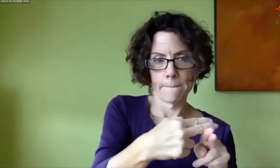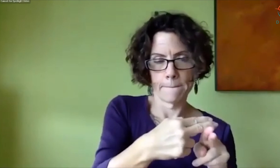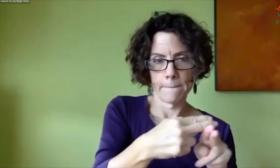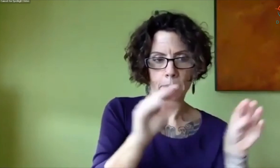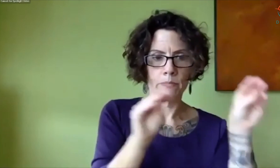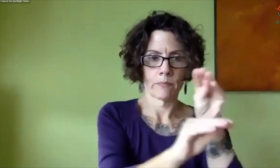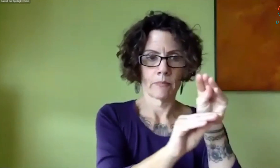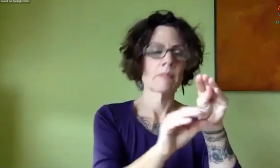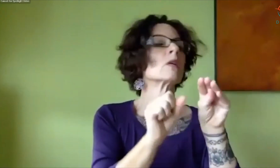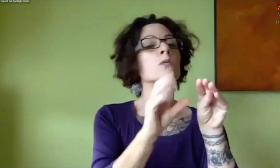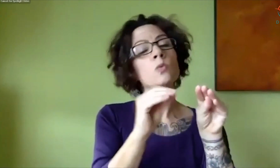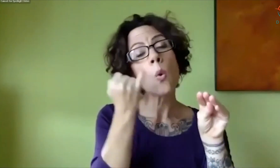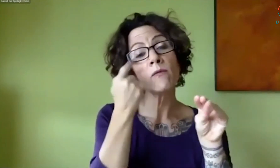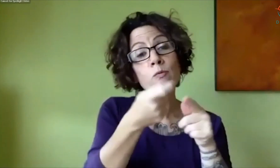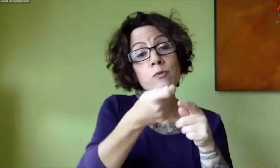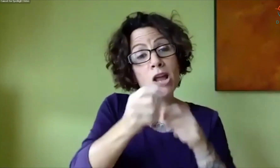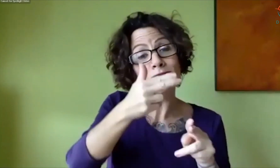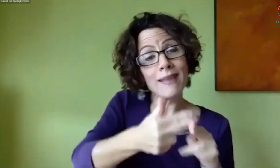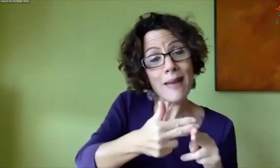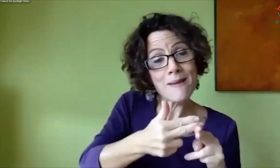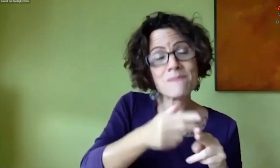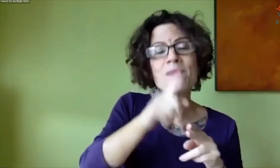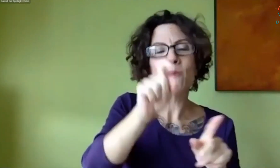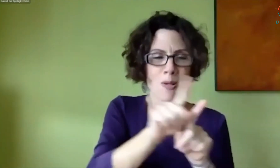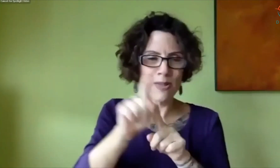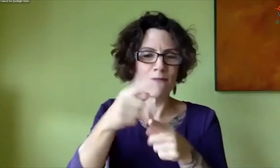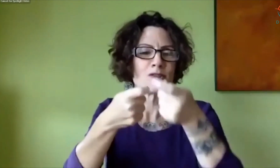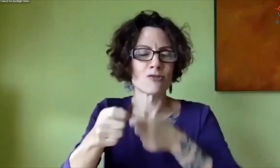set up a bank account and use a trust name.